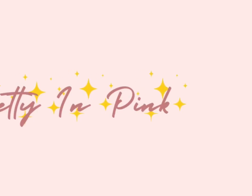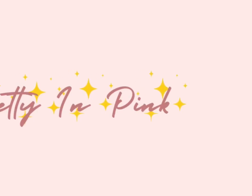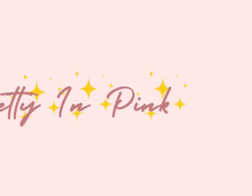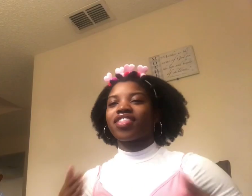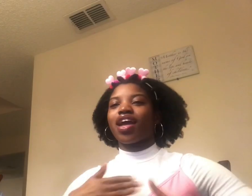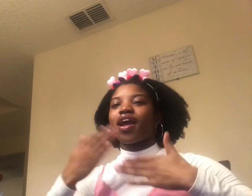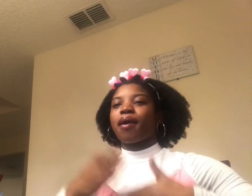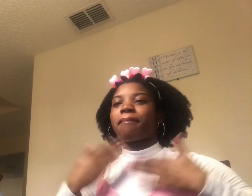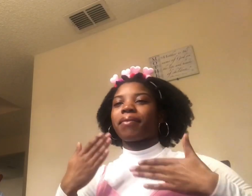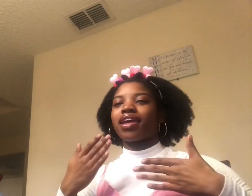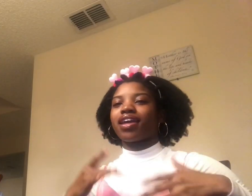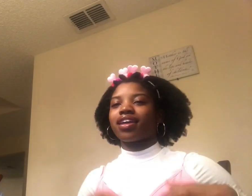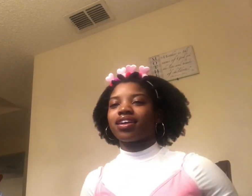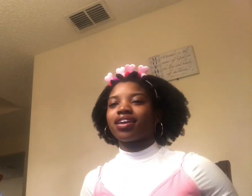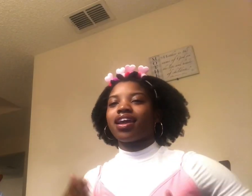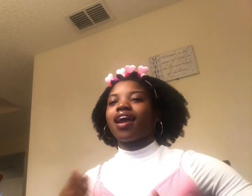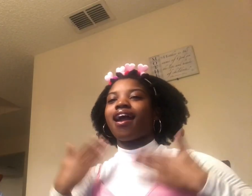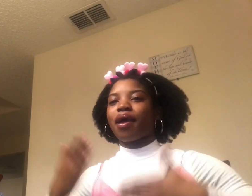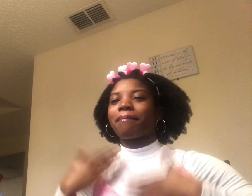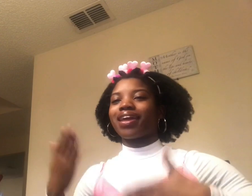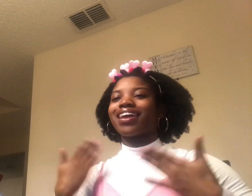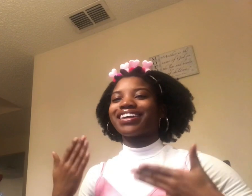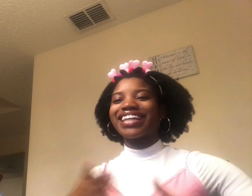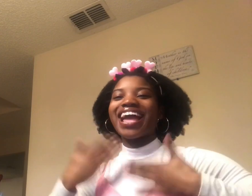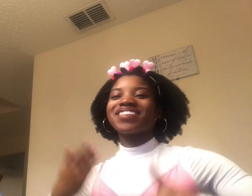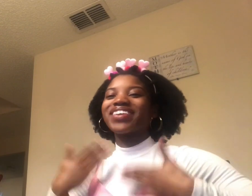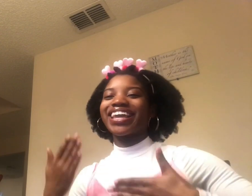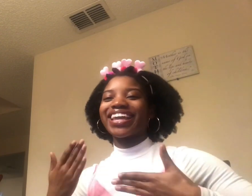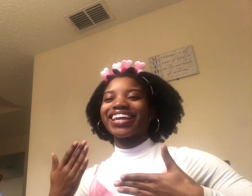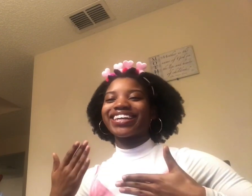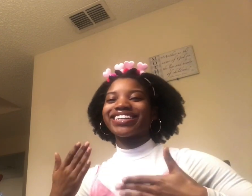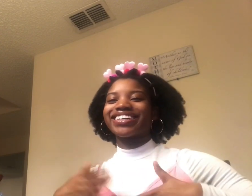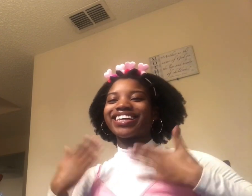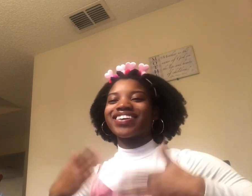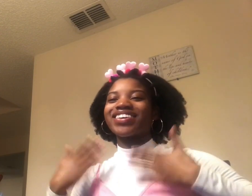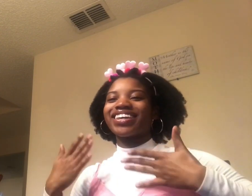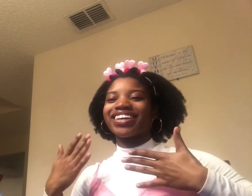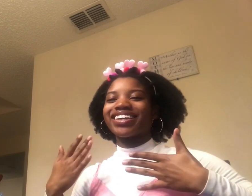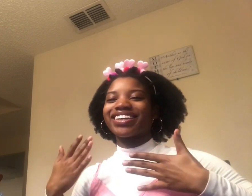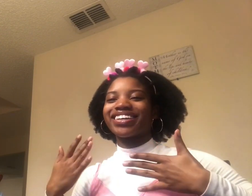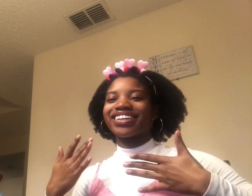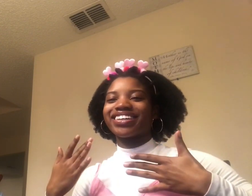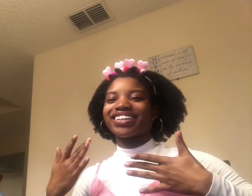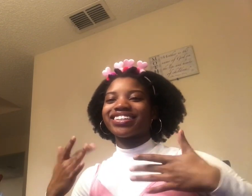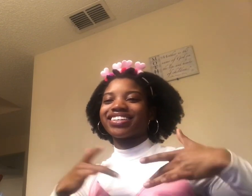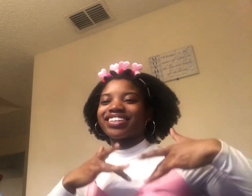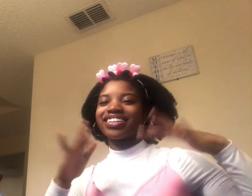let's do it slowly happy smile happy okay Valentine's